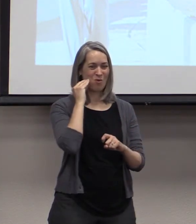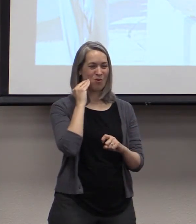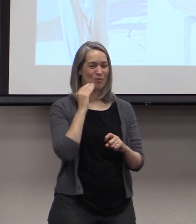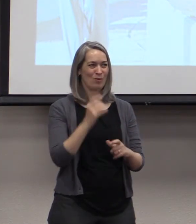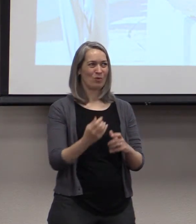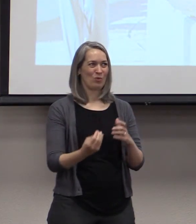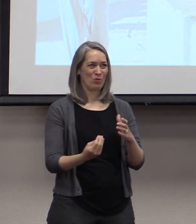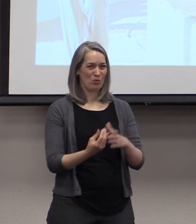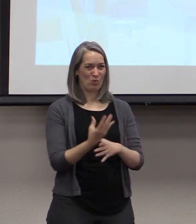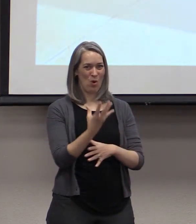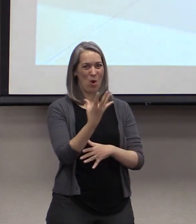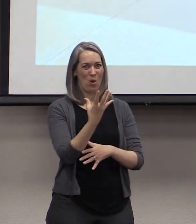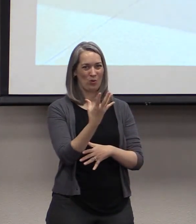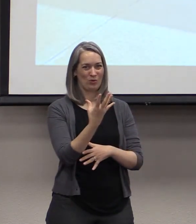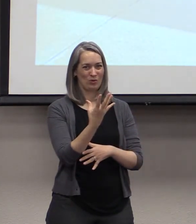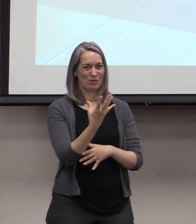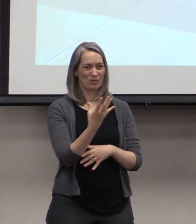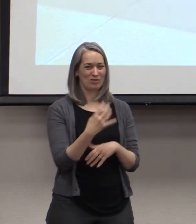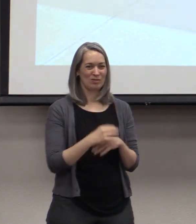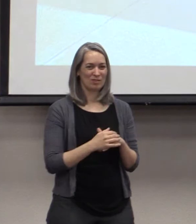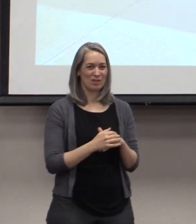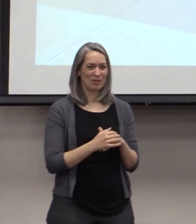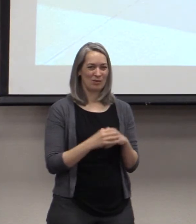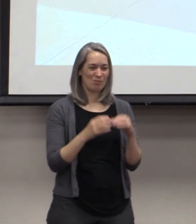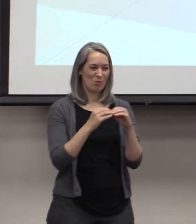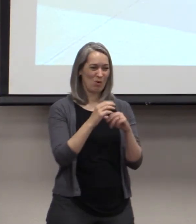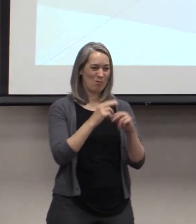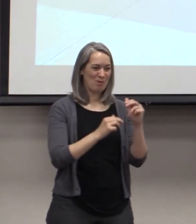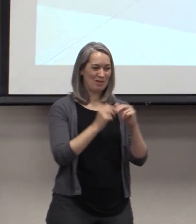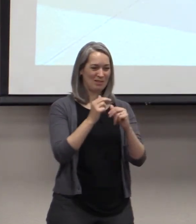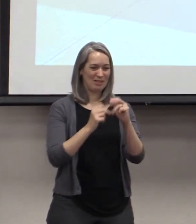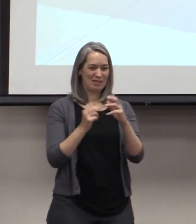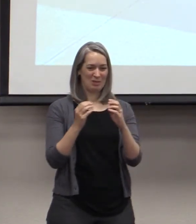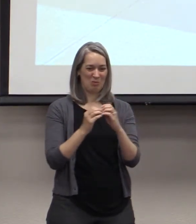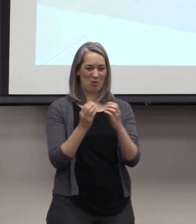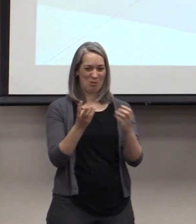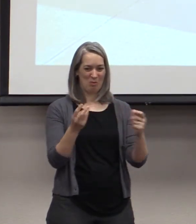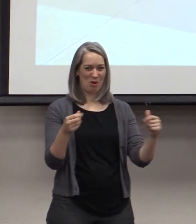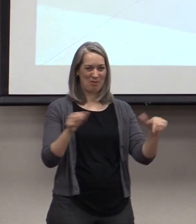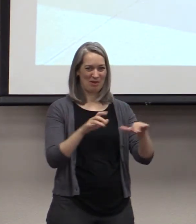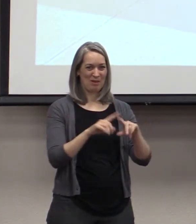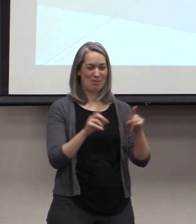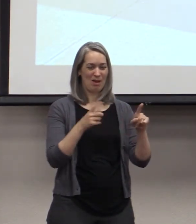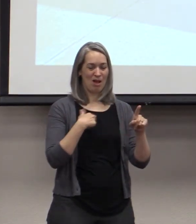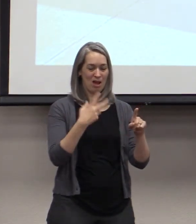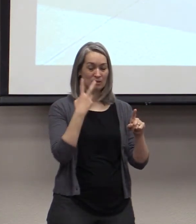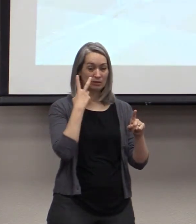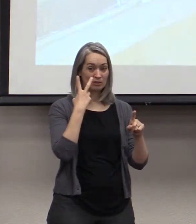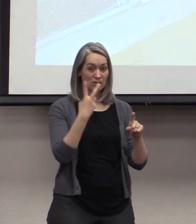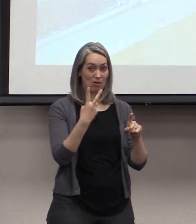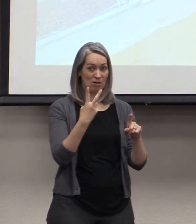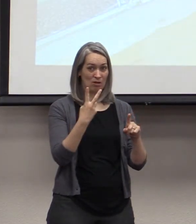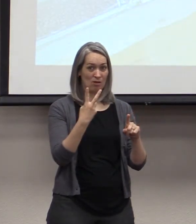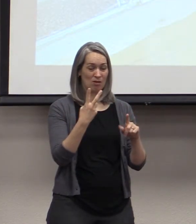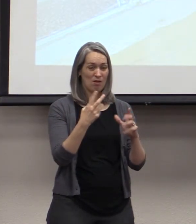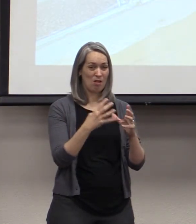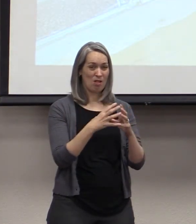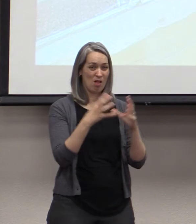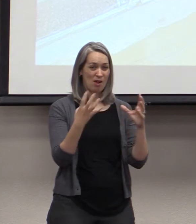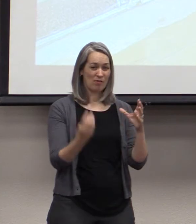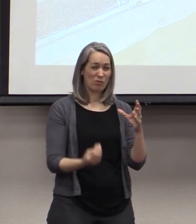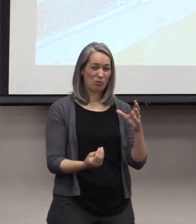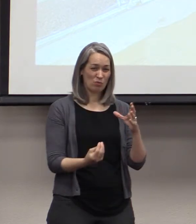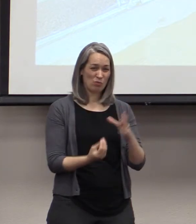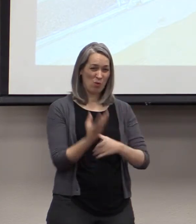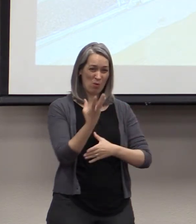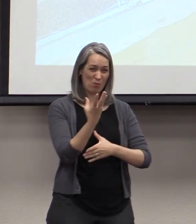in both terms of actual building, property, but I really saw during my time there a lot of growth,